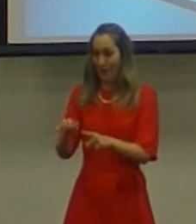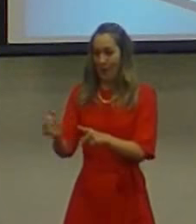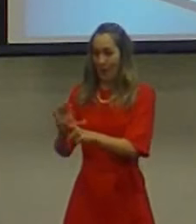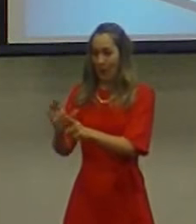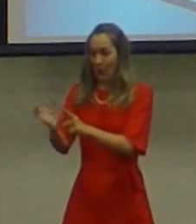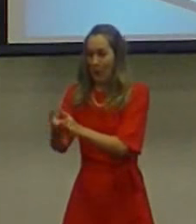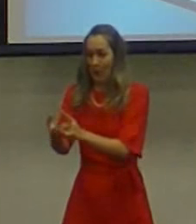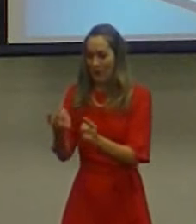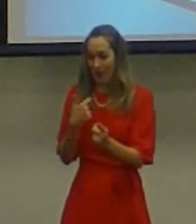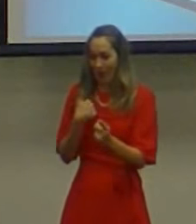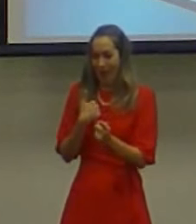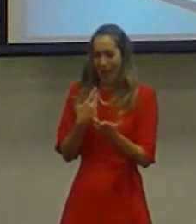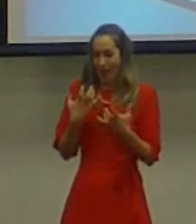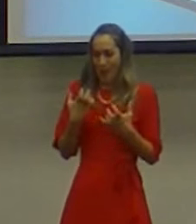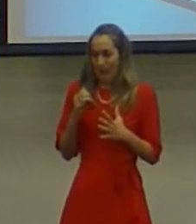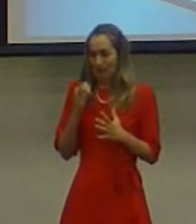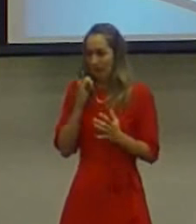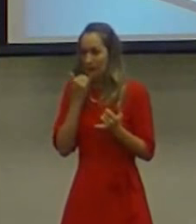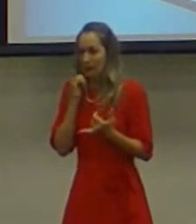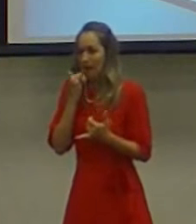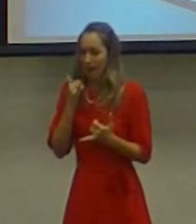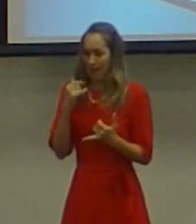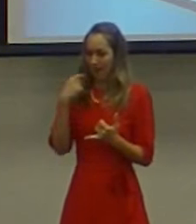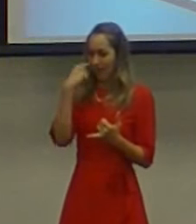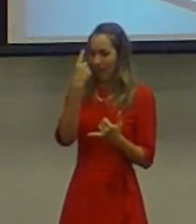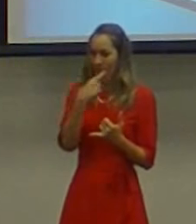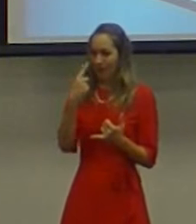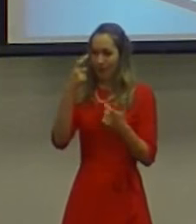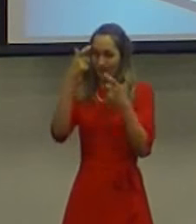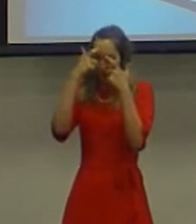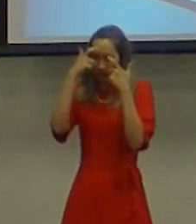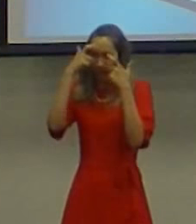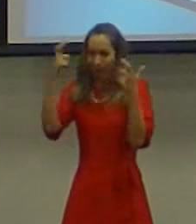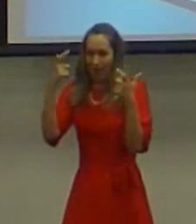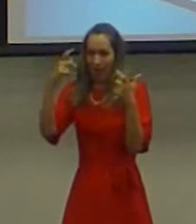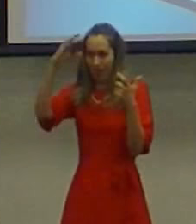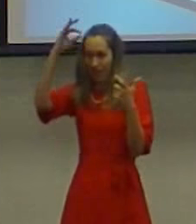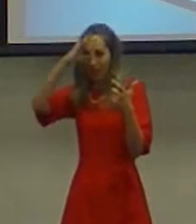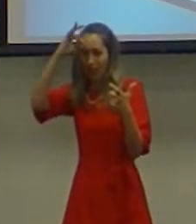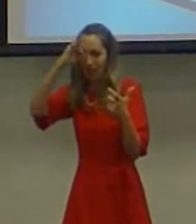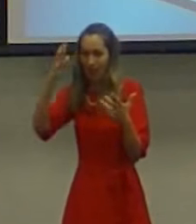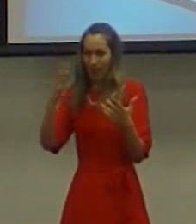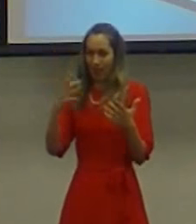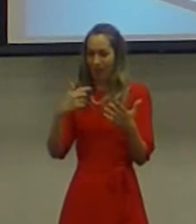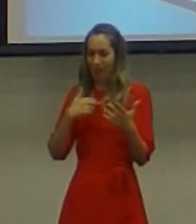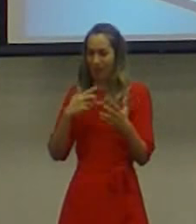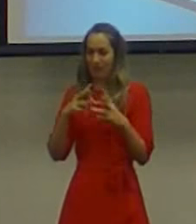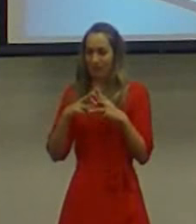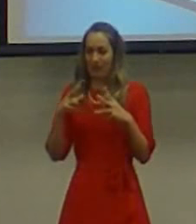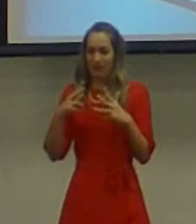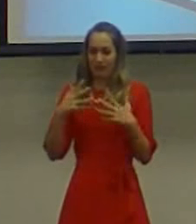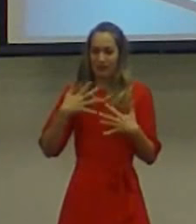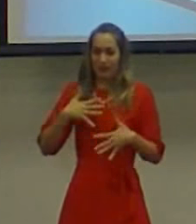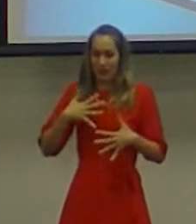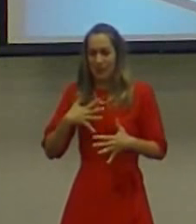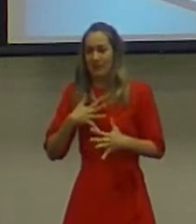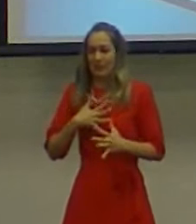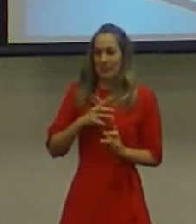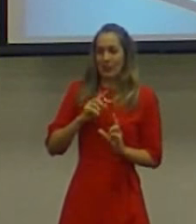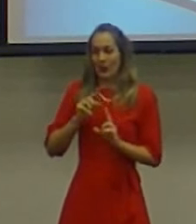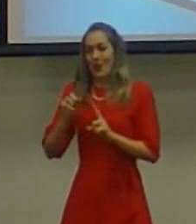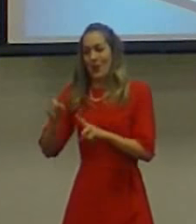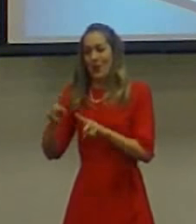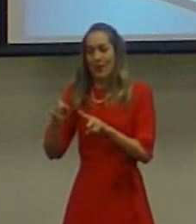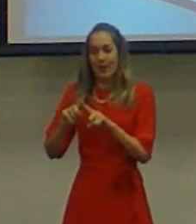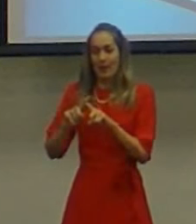want to make those mistakes that come across as arrogant or ignorant. And I was very, very nervous going there.